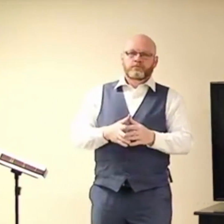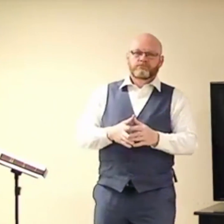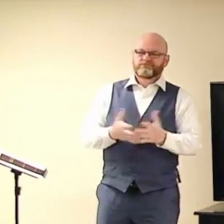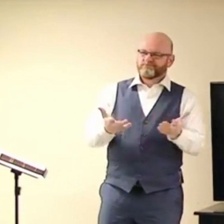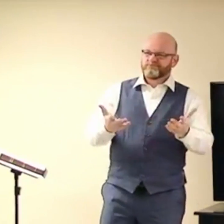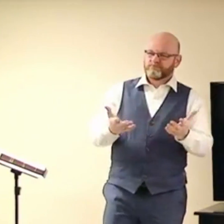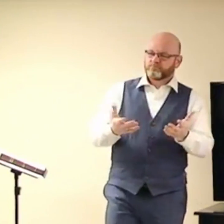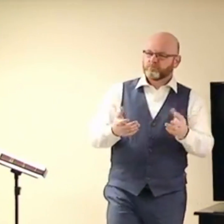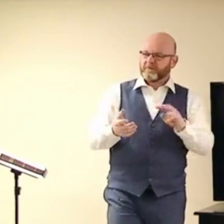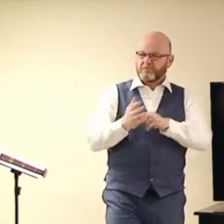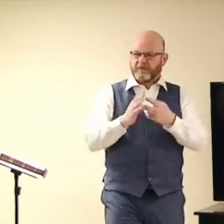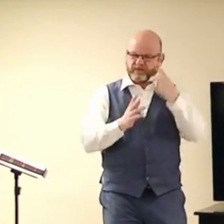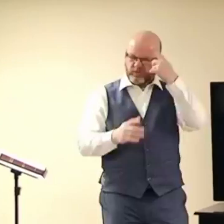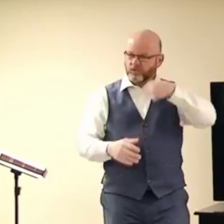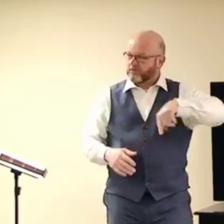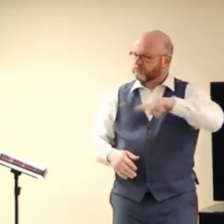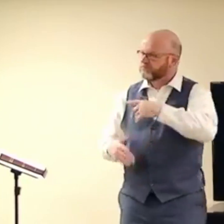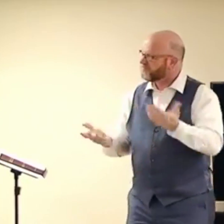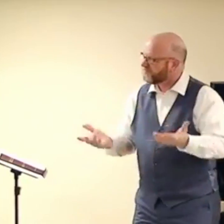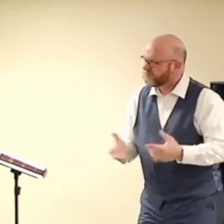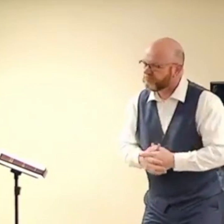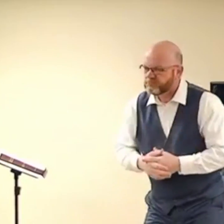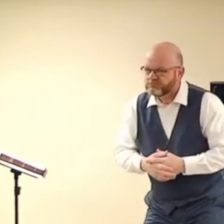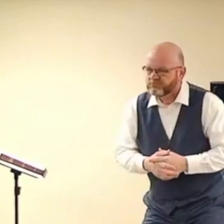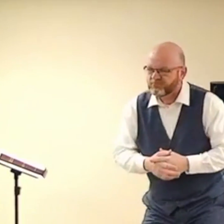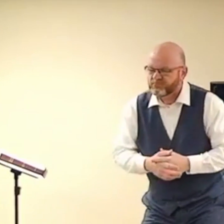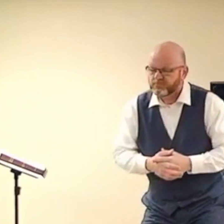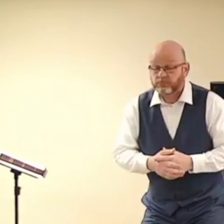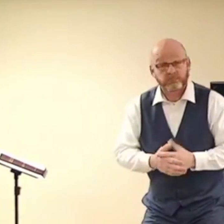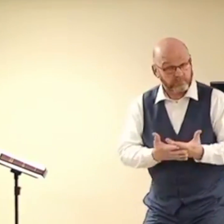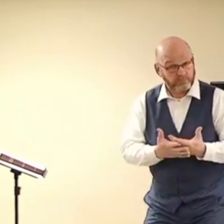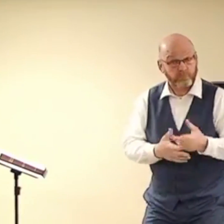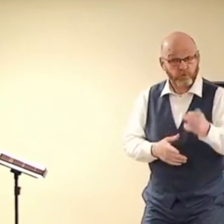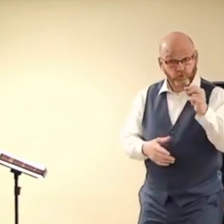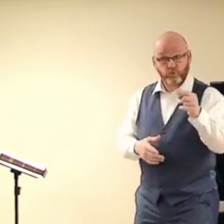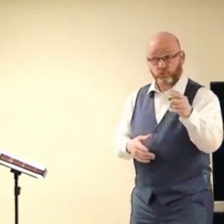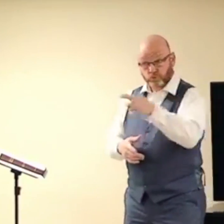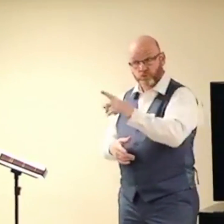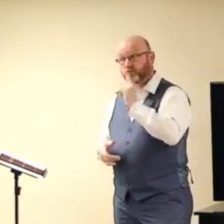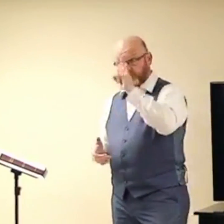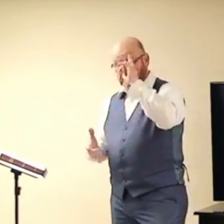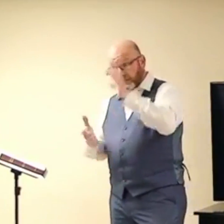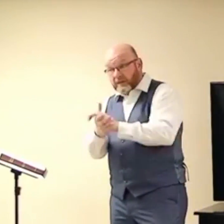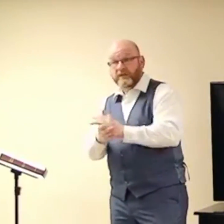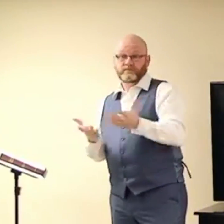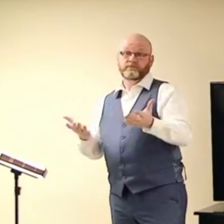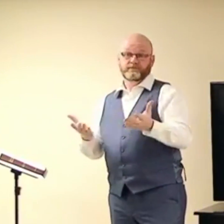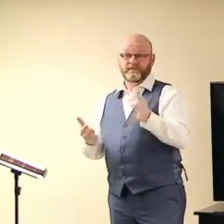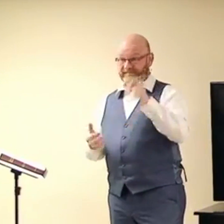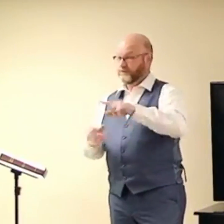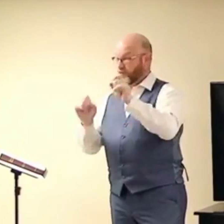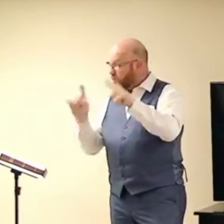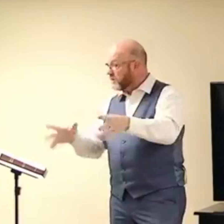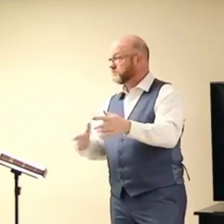of God. So what does that mean for us here today? Do you truly